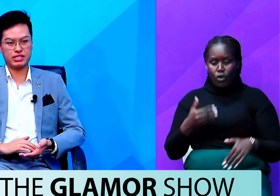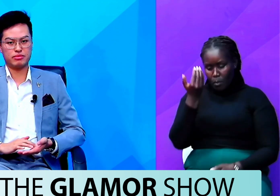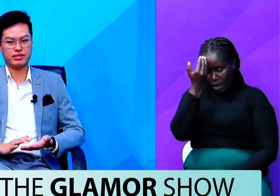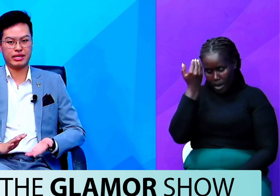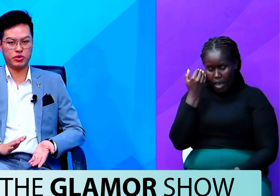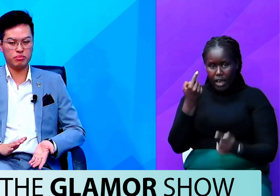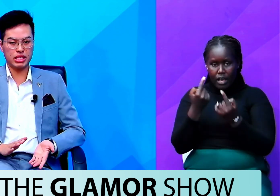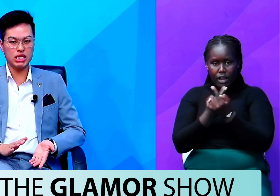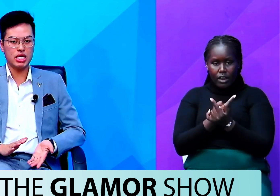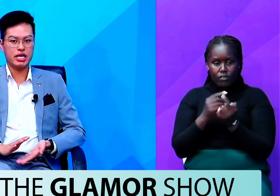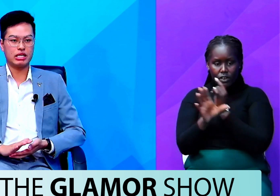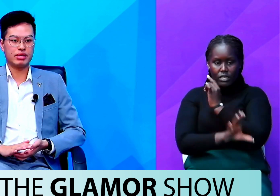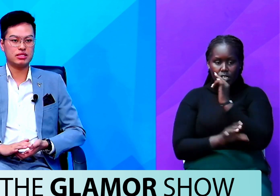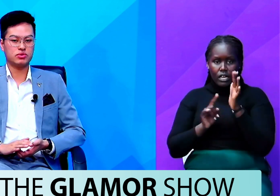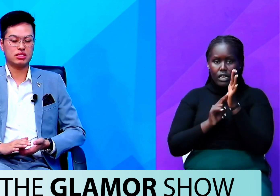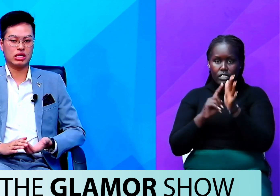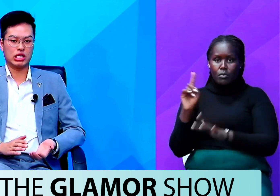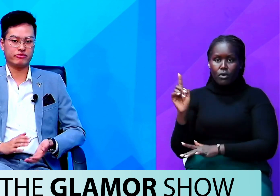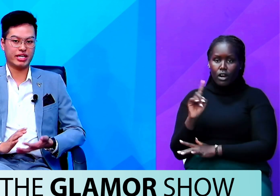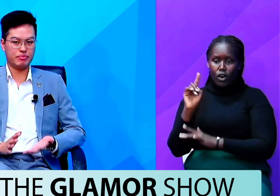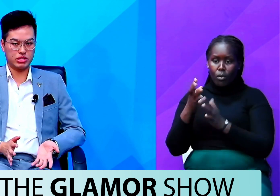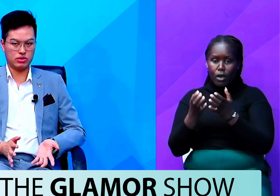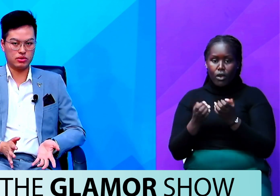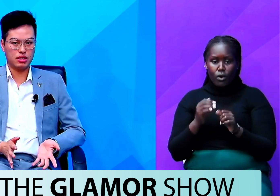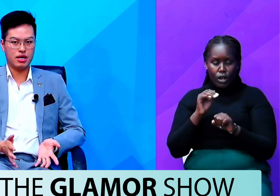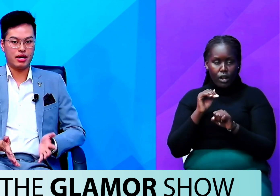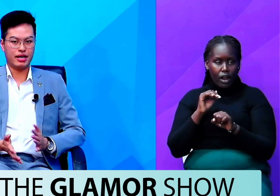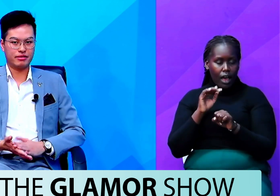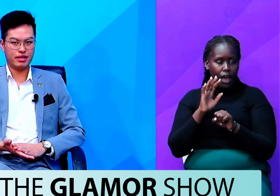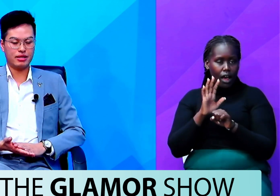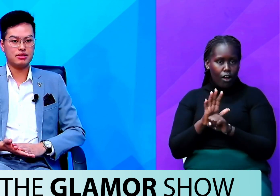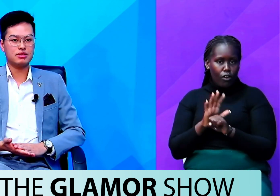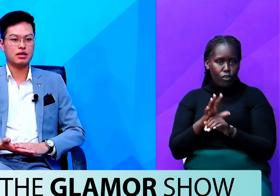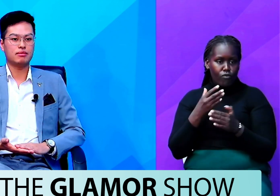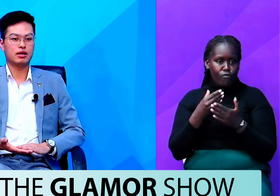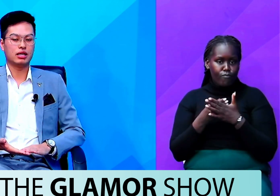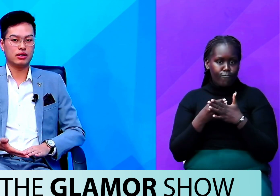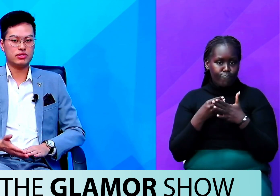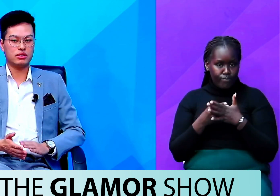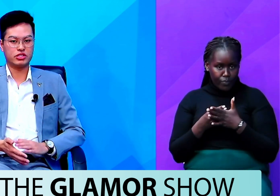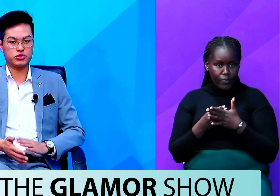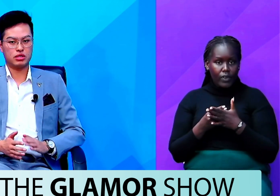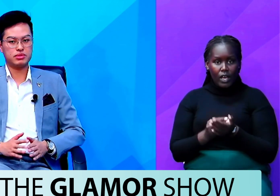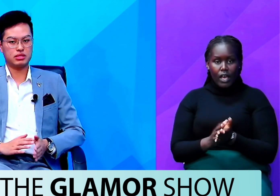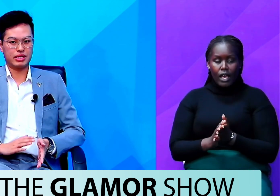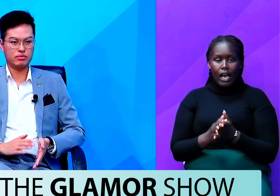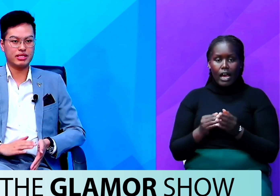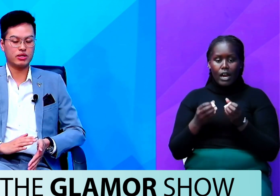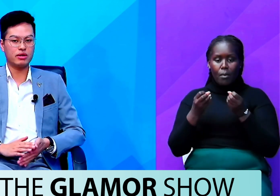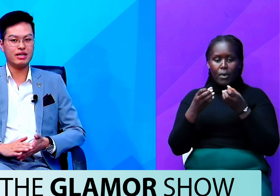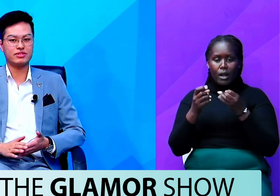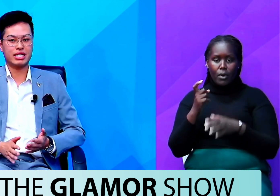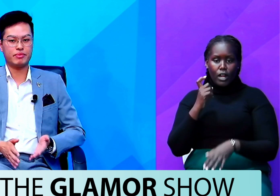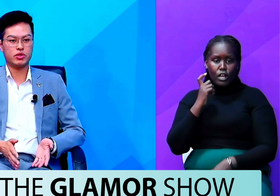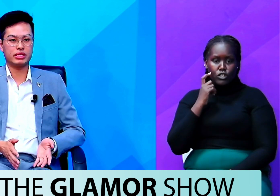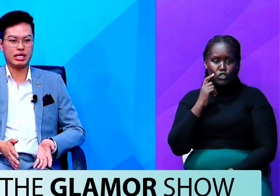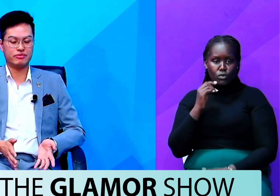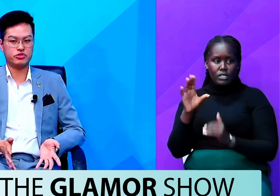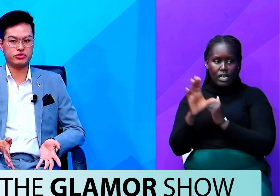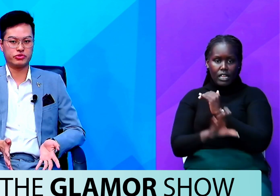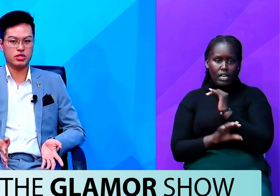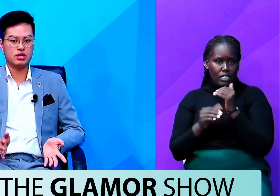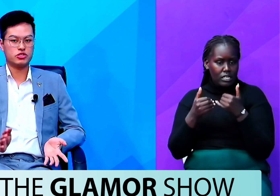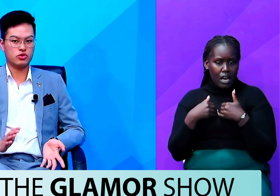country, for example, in Nairobi, it means you need a lot of capital. And then a lot of the shops in Nairobi, they don't have the capital